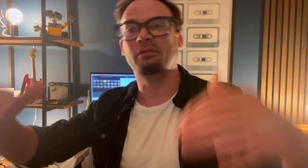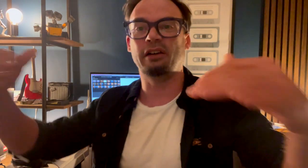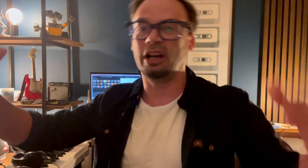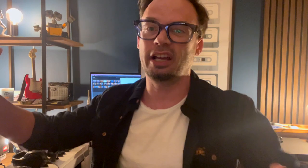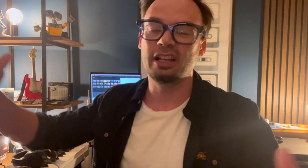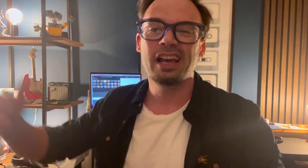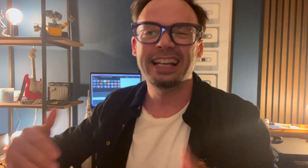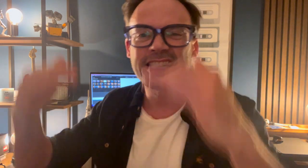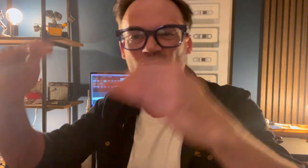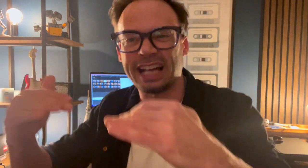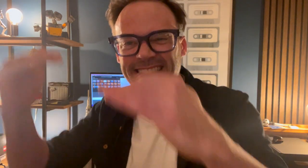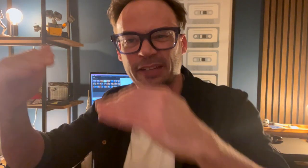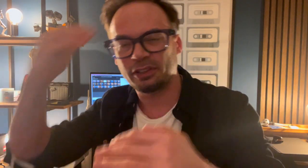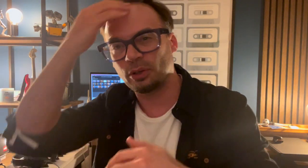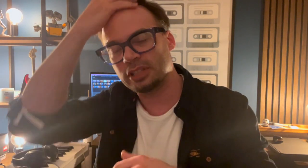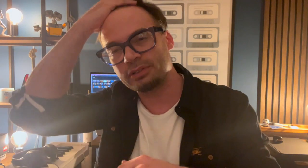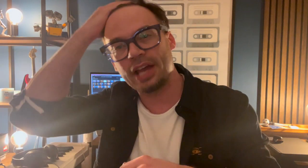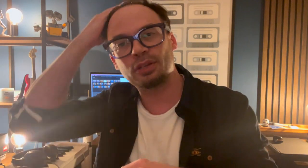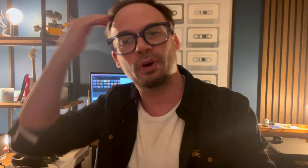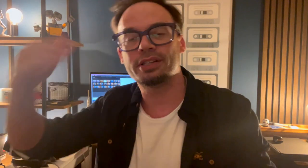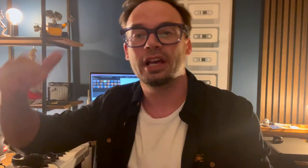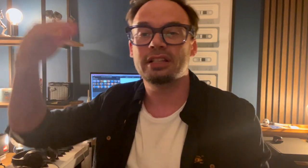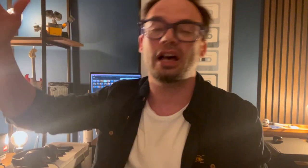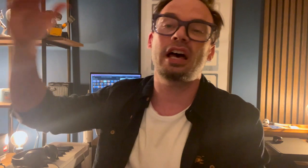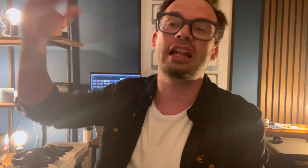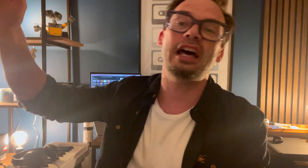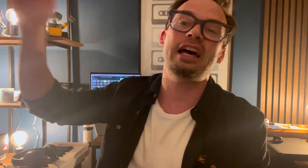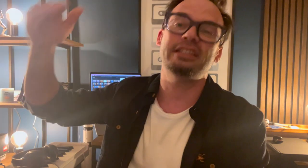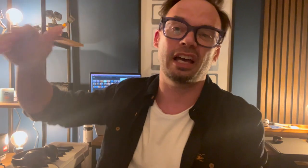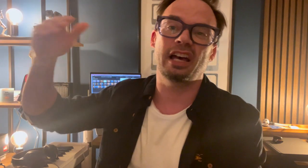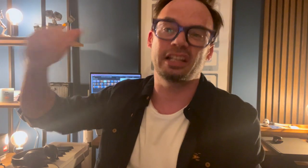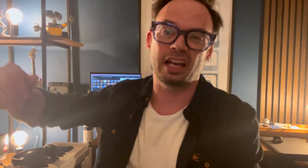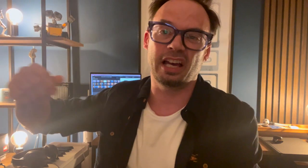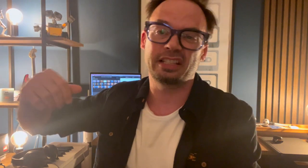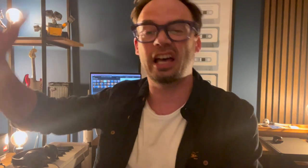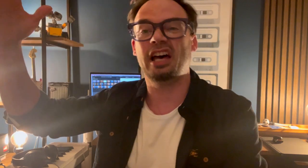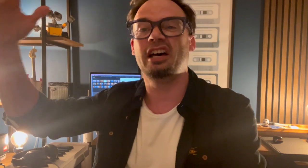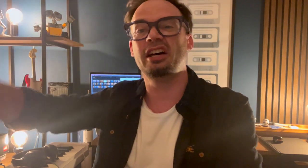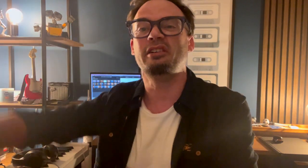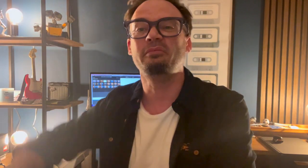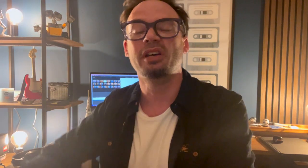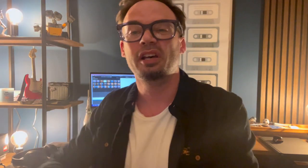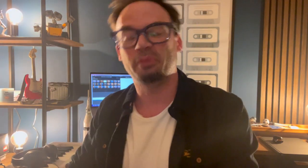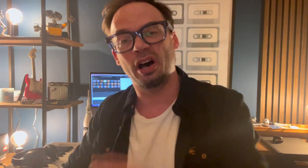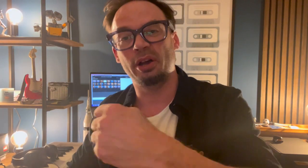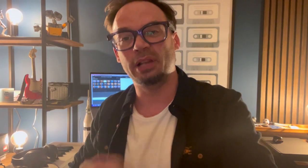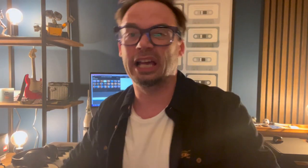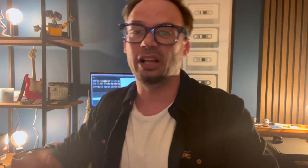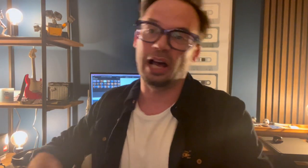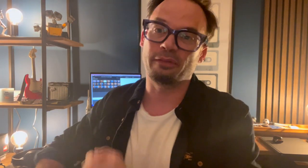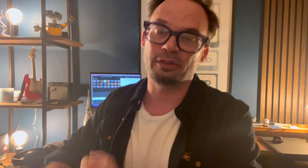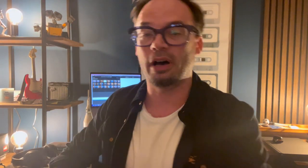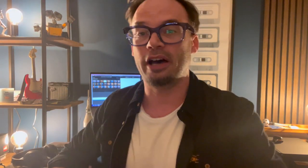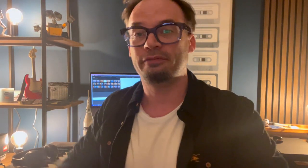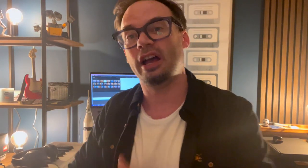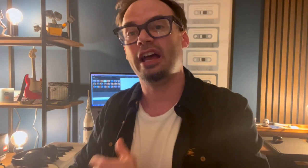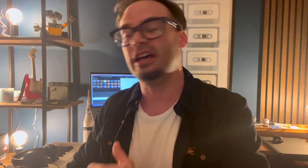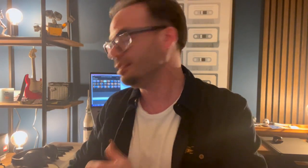my friends It's not that difficult Notation wise Buy a little help For my friends